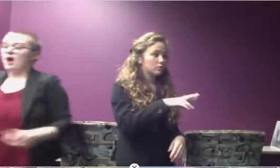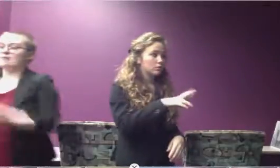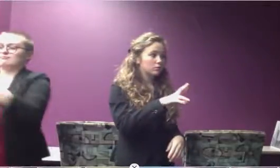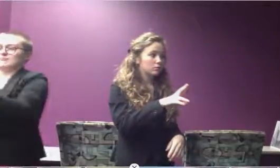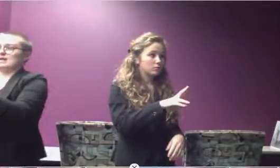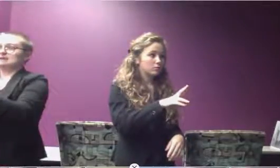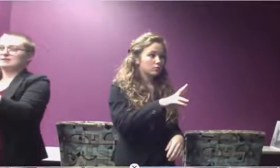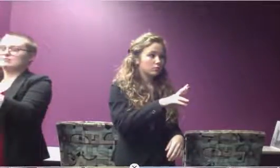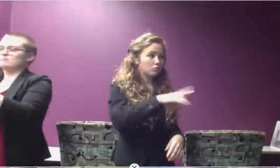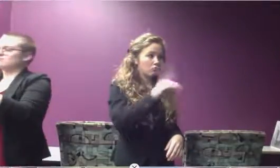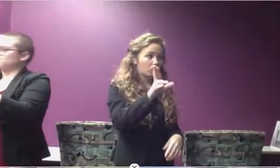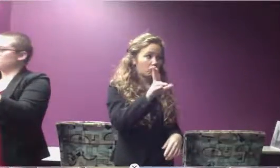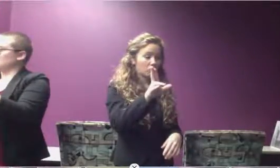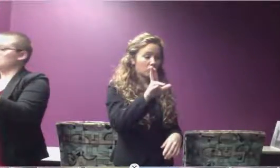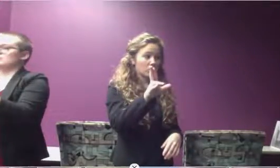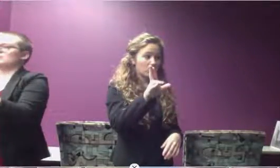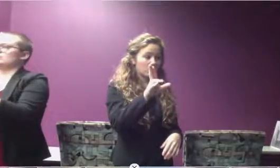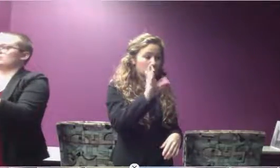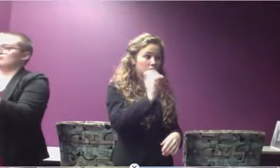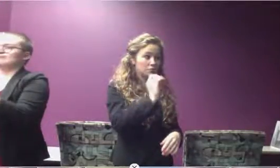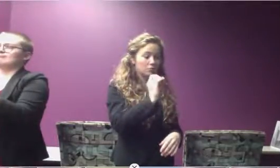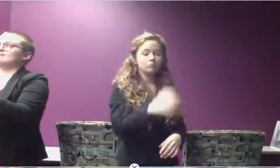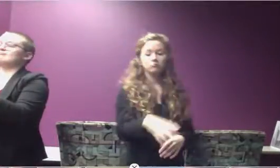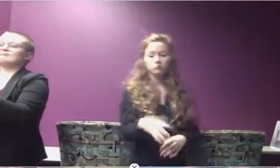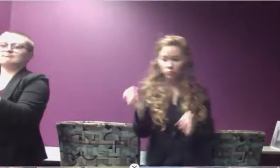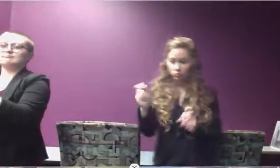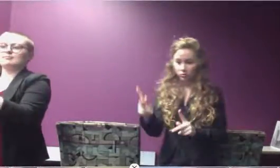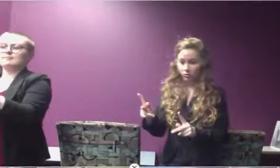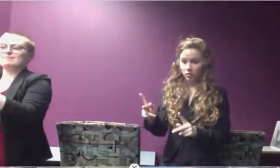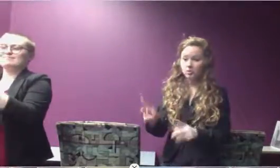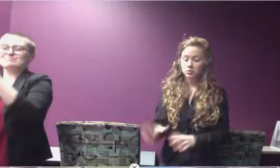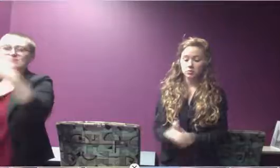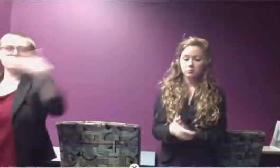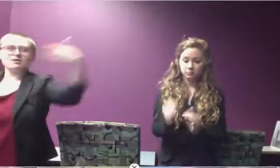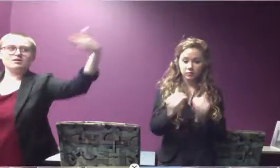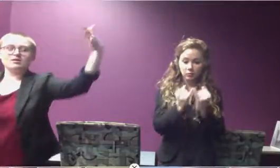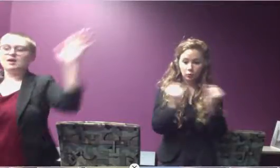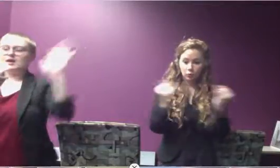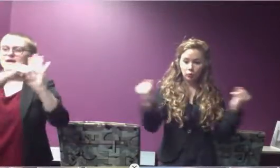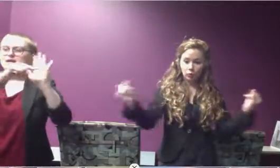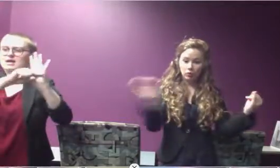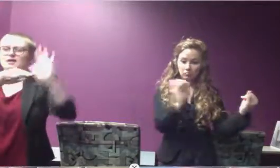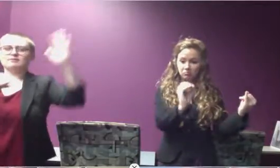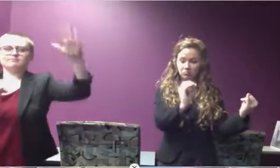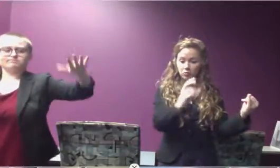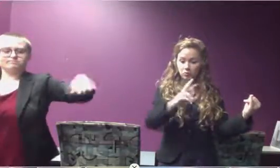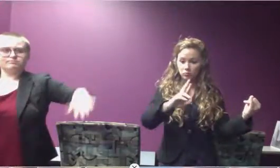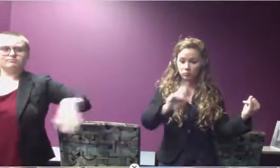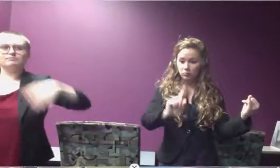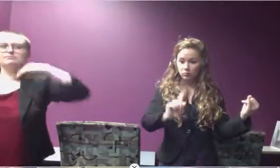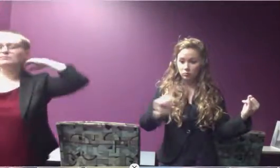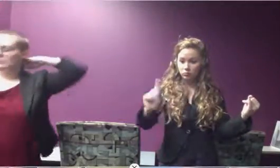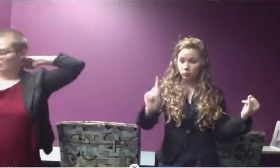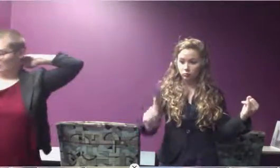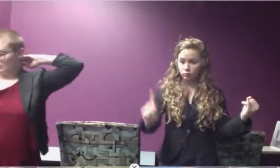So why is that? Because it's on the right? Yes, right.